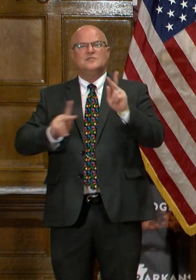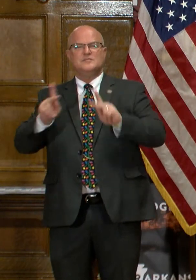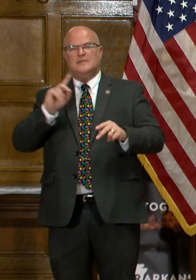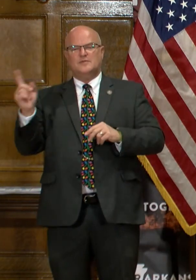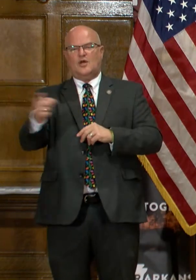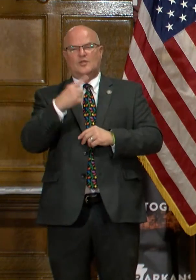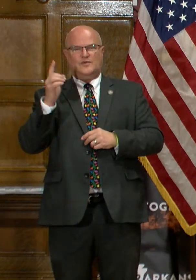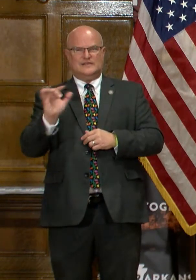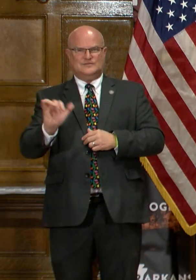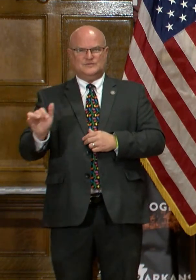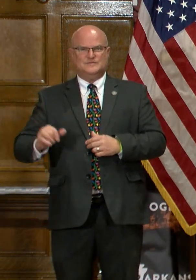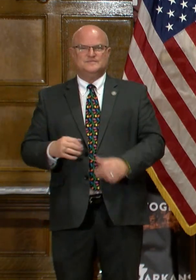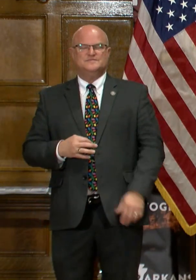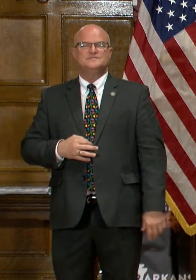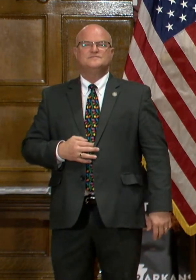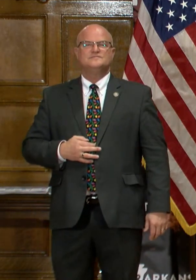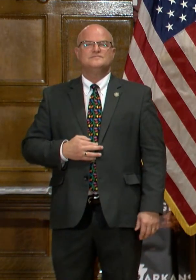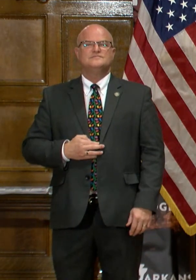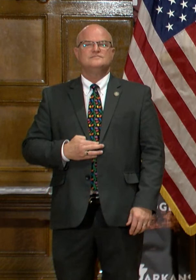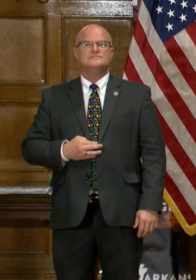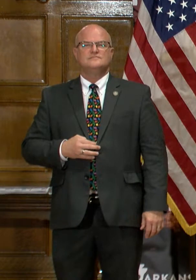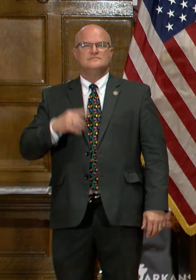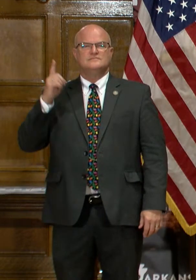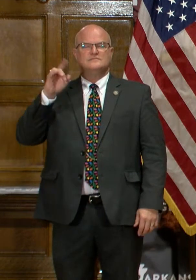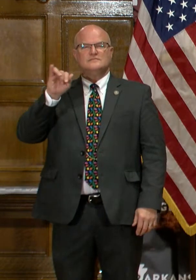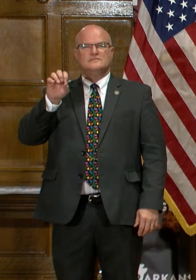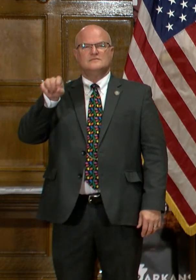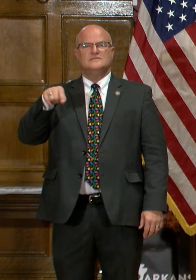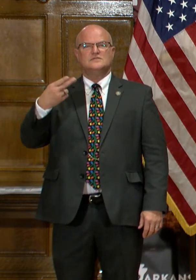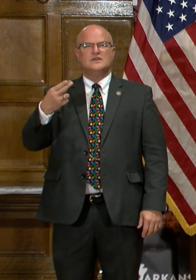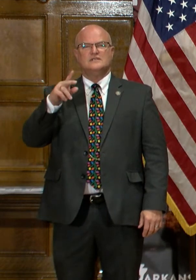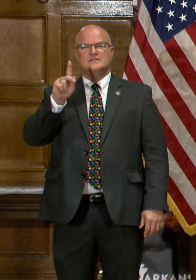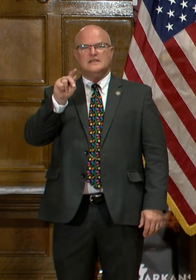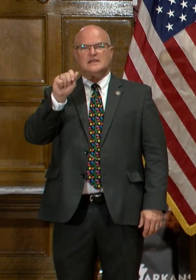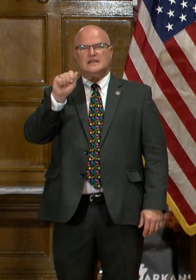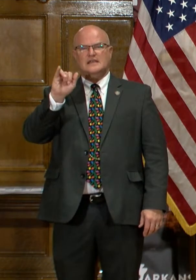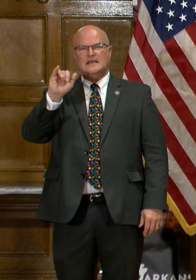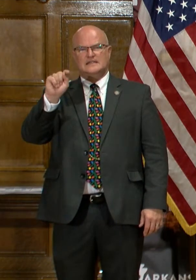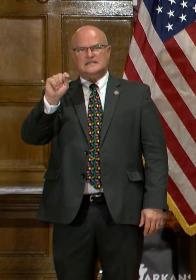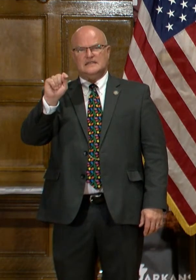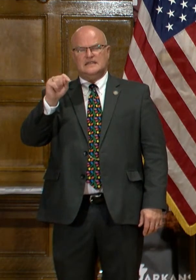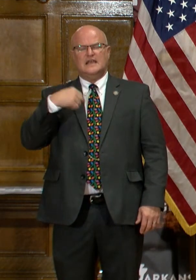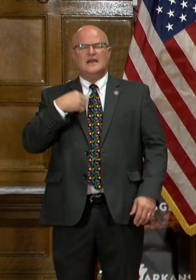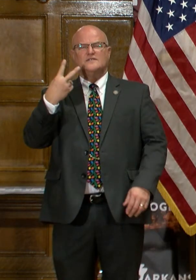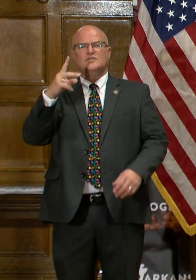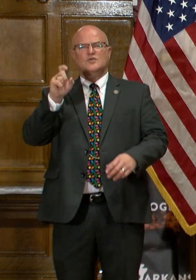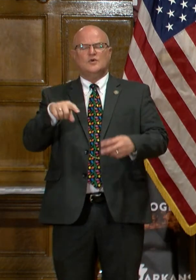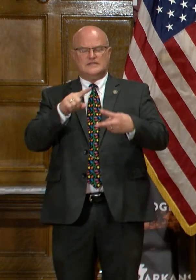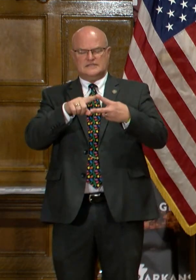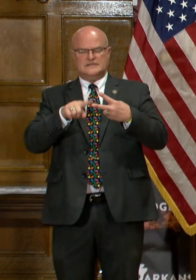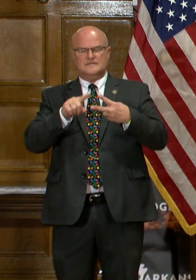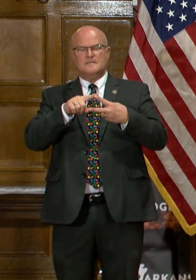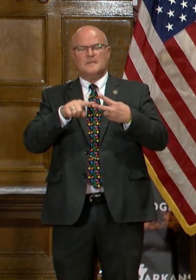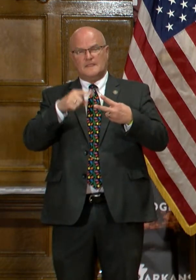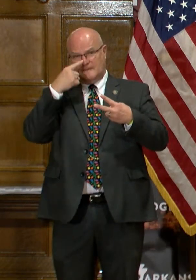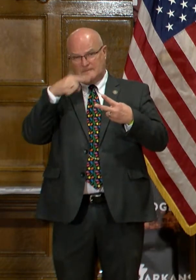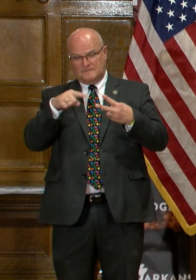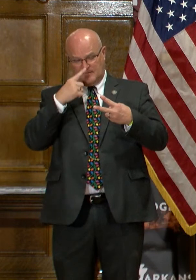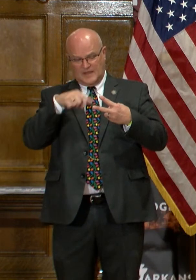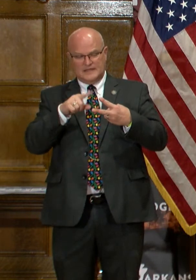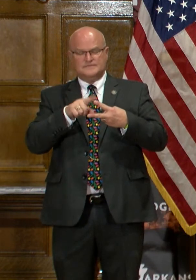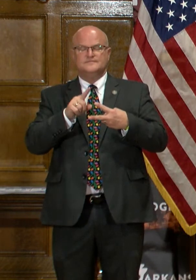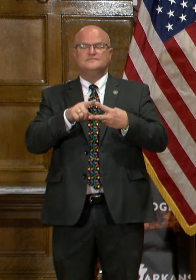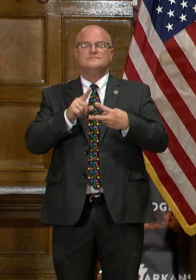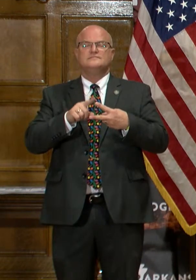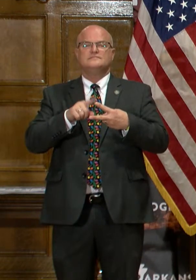else. Hey, Governor, this is Josh White with KAIT. I have 2 questions, if you'll allow. Number